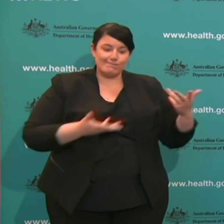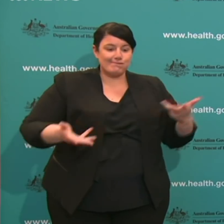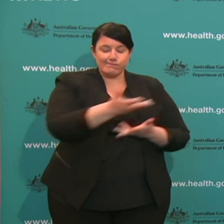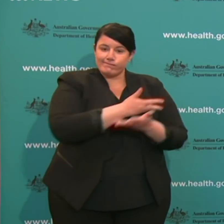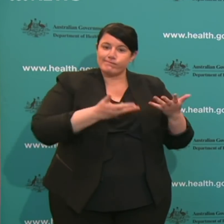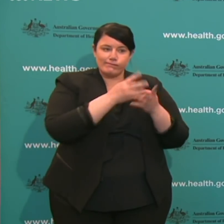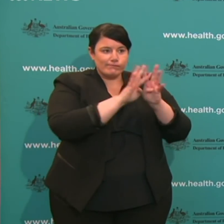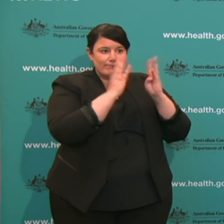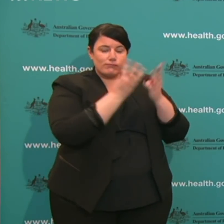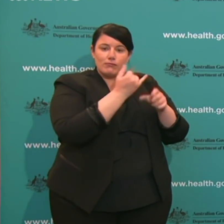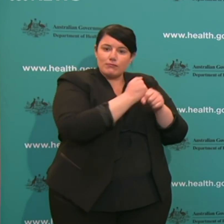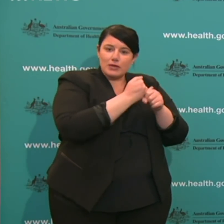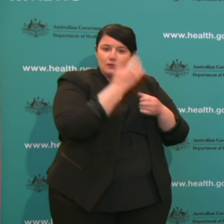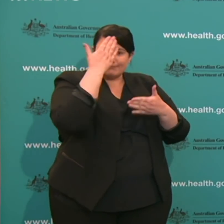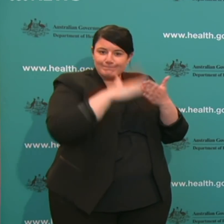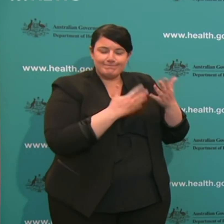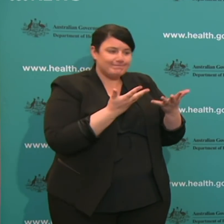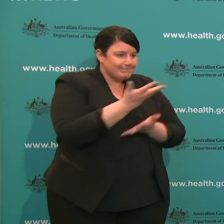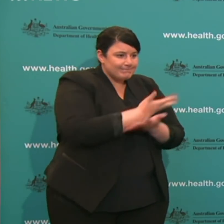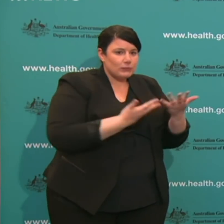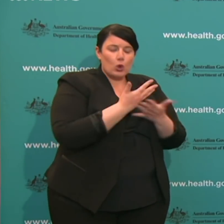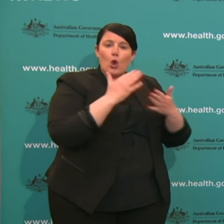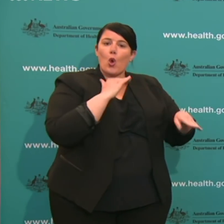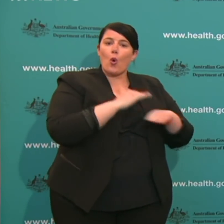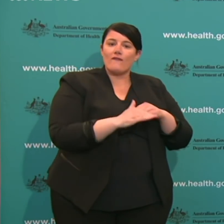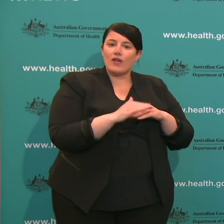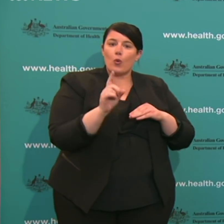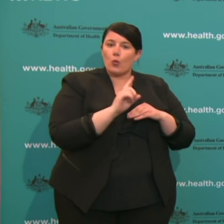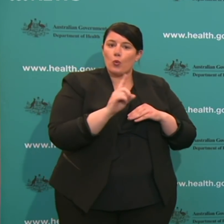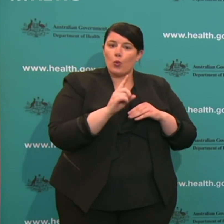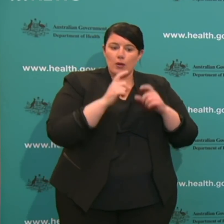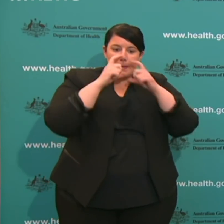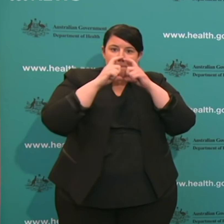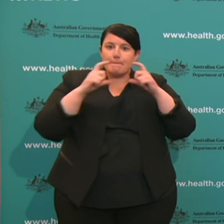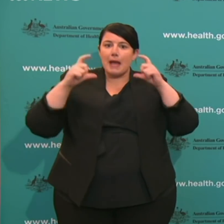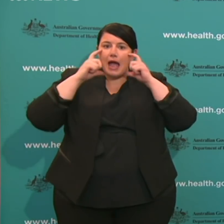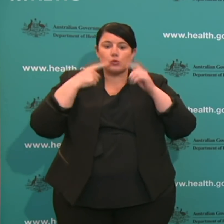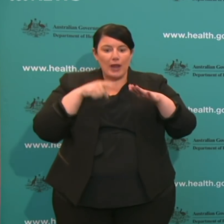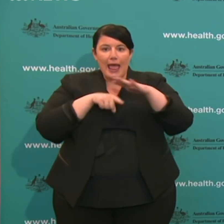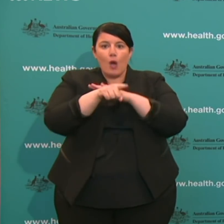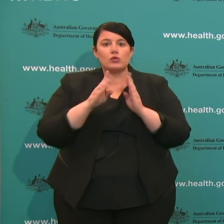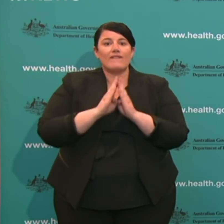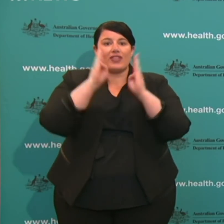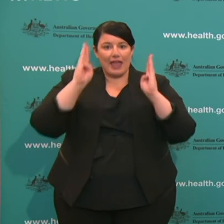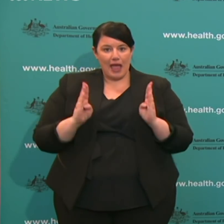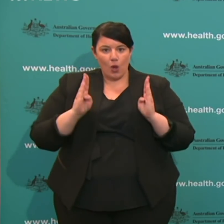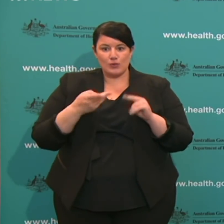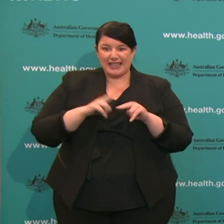Australian Health Protection Principal Committee on the issue of community mask wearing in areas of high